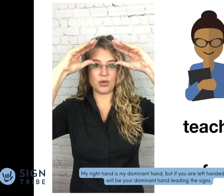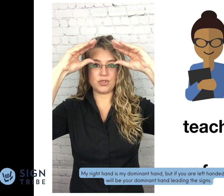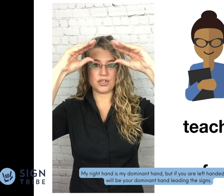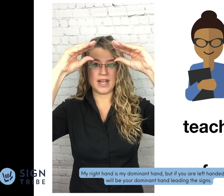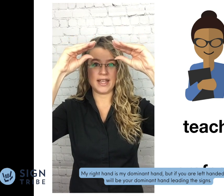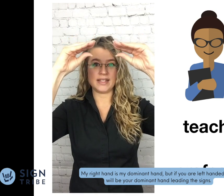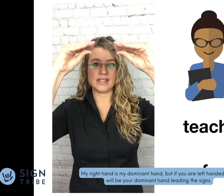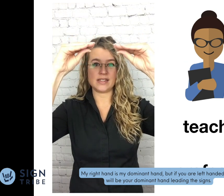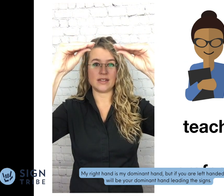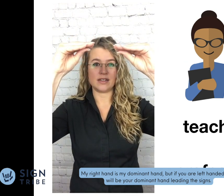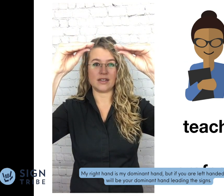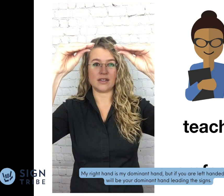your hands.